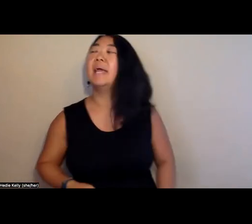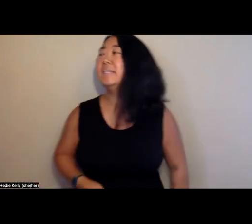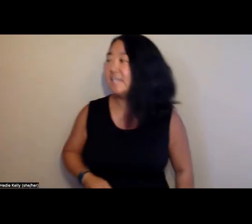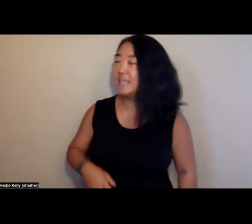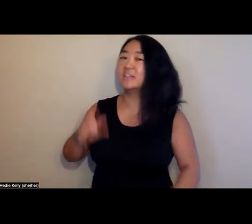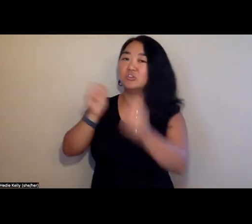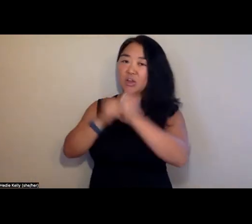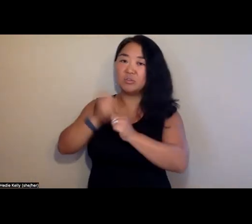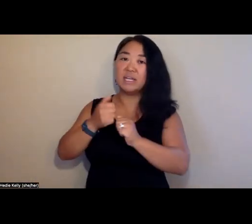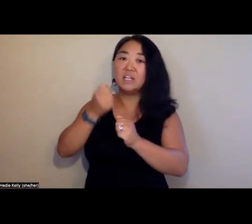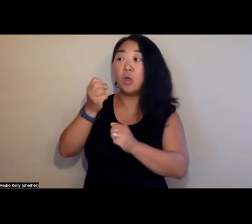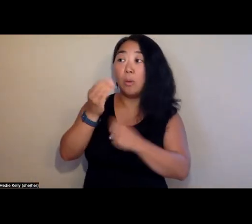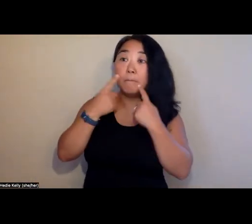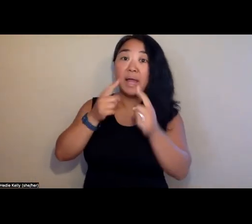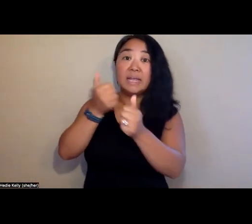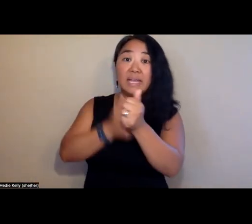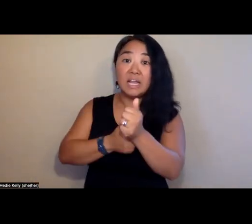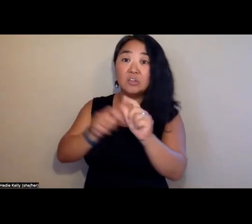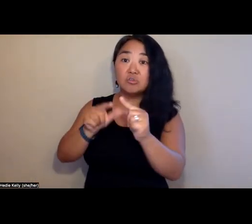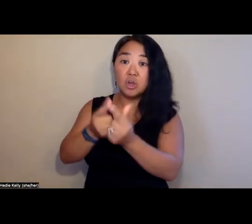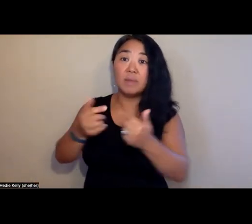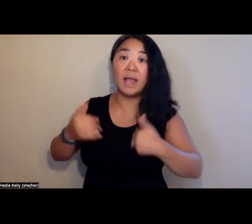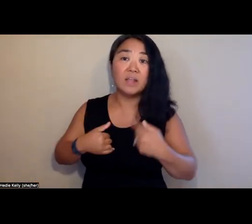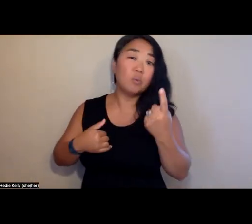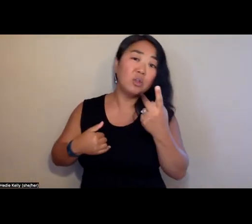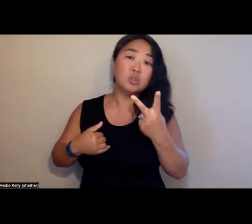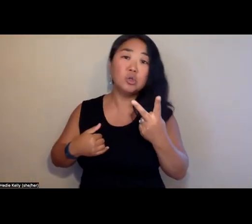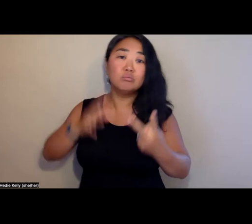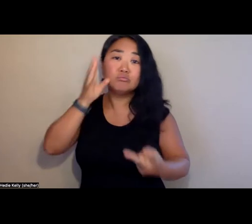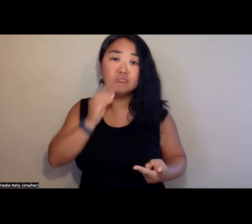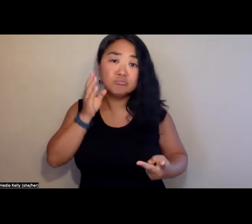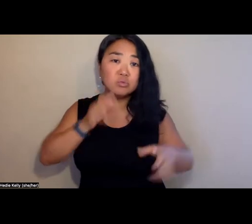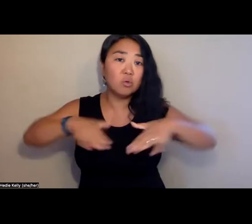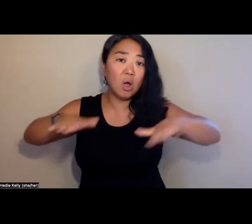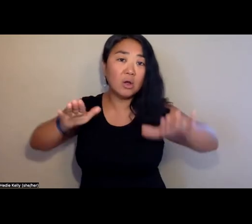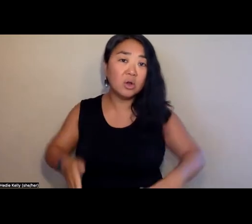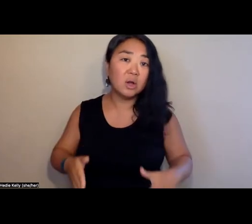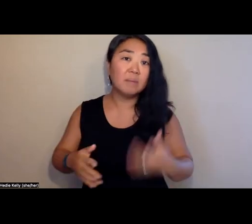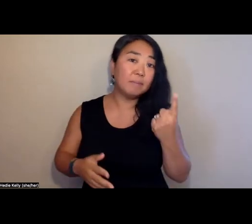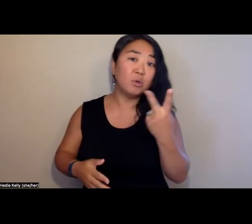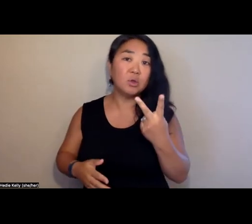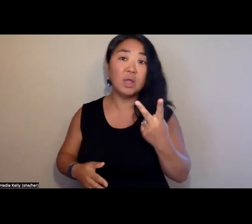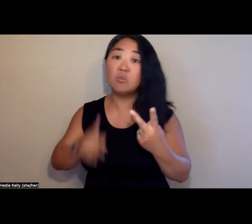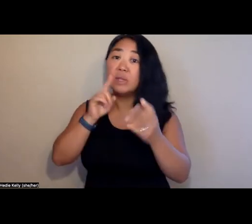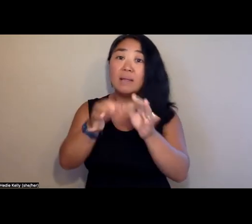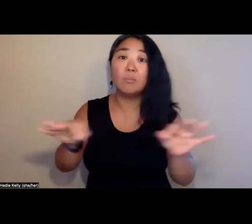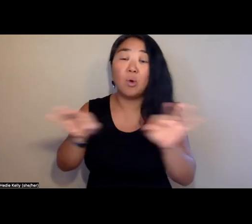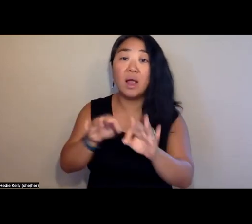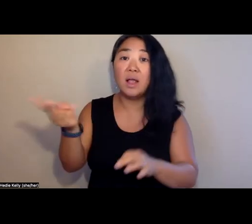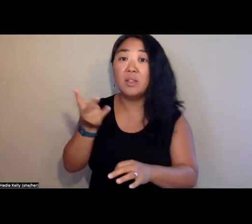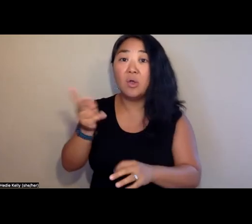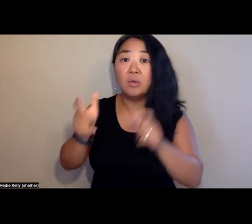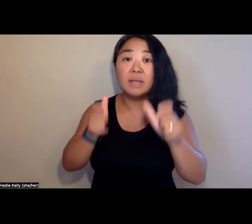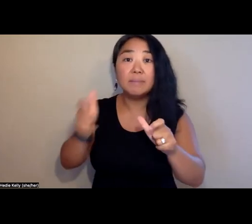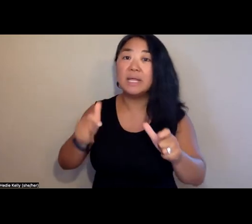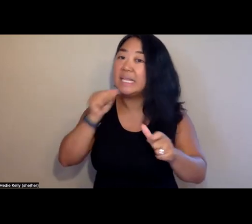that each group has a veteran walker or two in the group. Very important to clarify that those people are